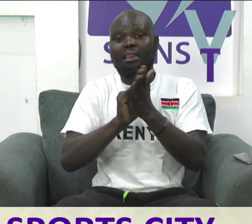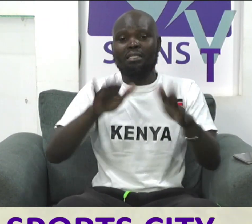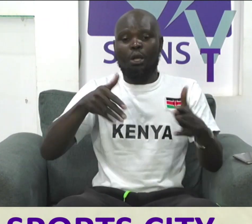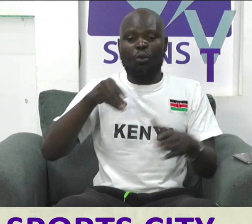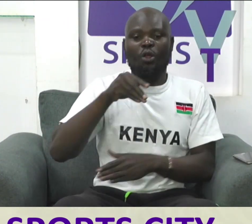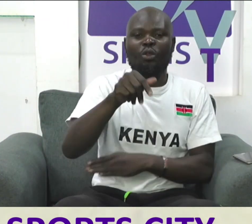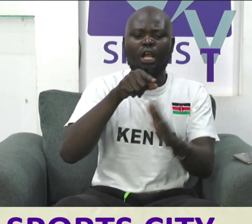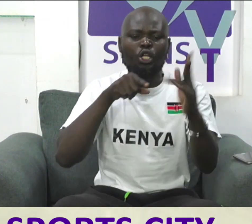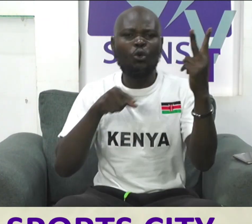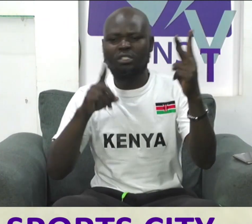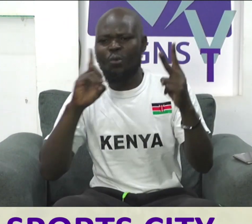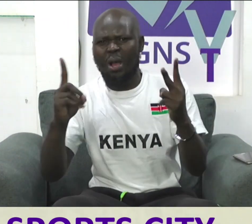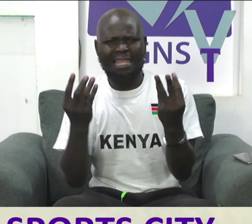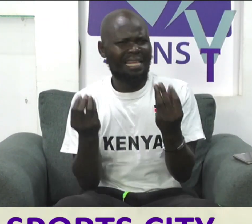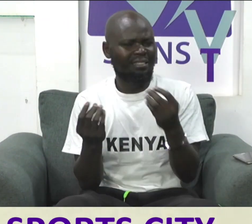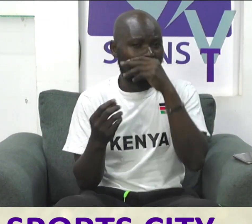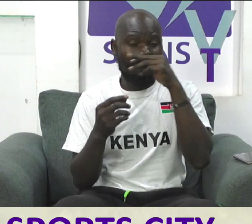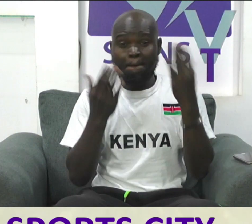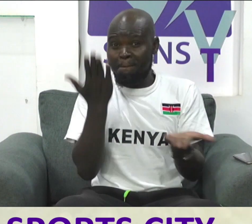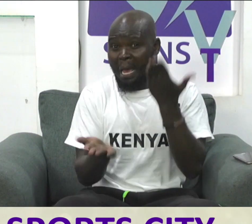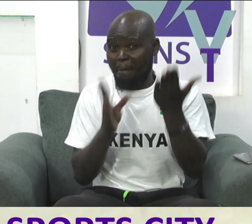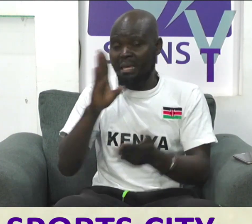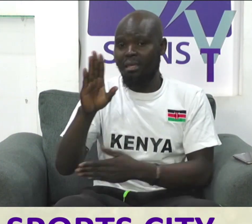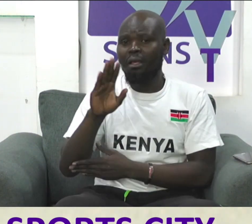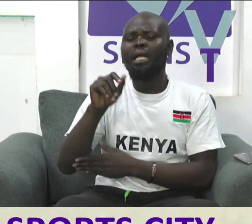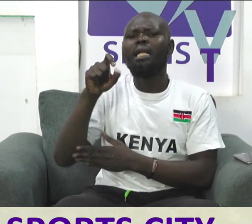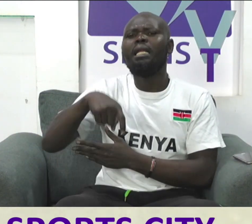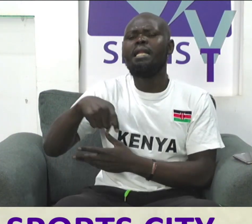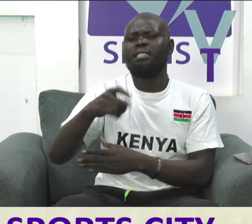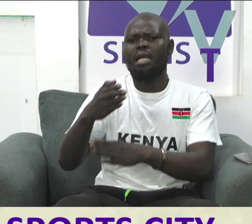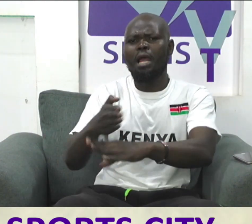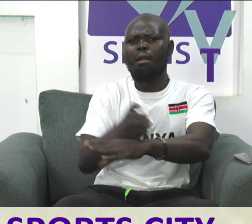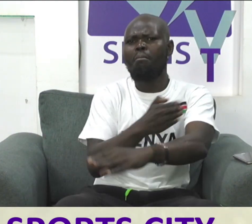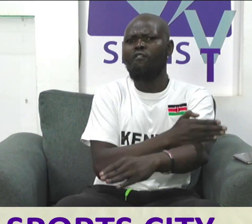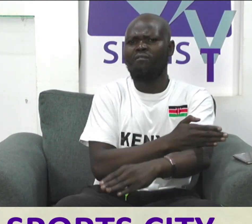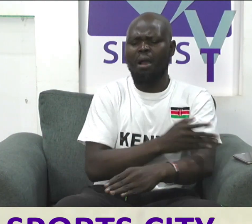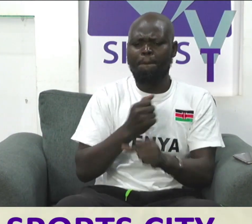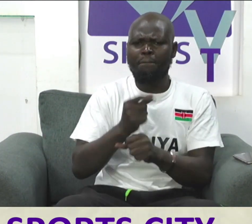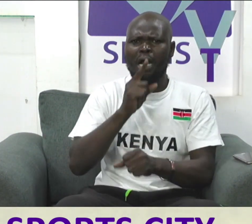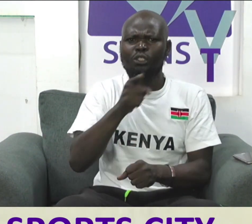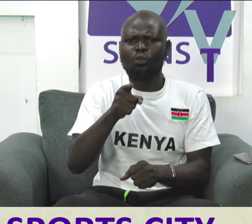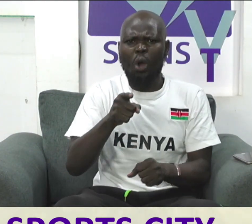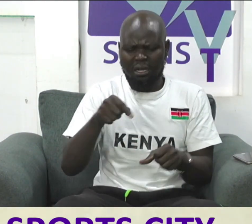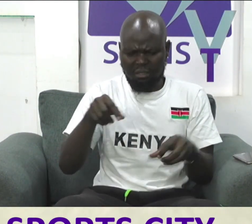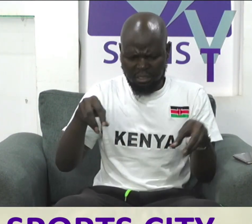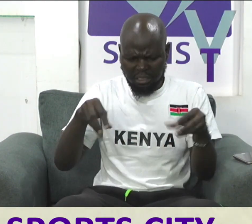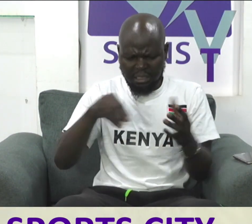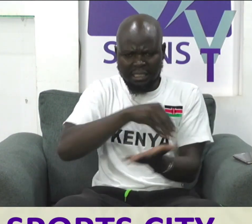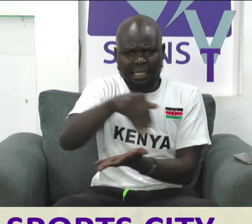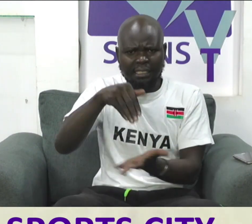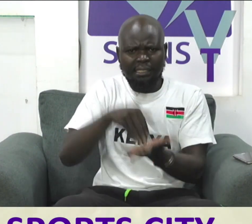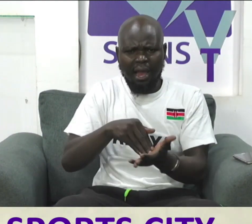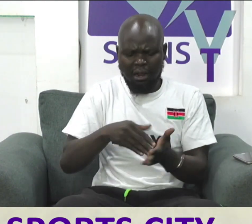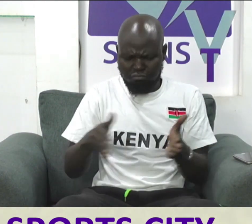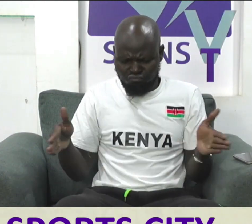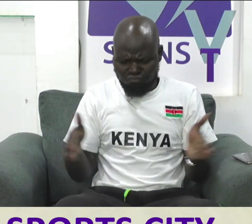is the control of the ball. Maybe they need to improve and also make sure that